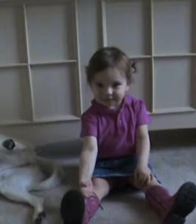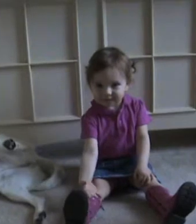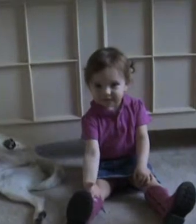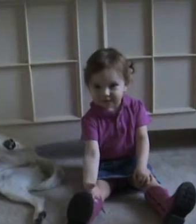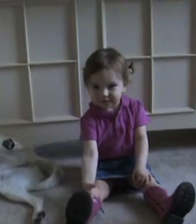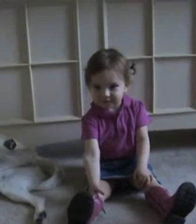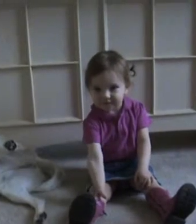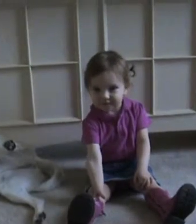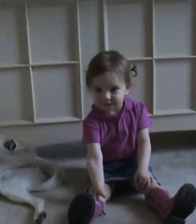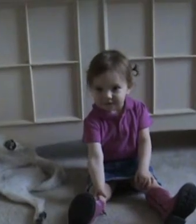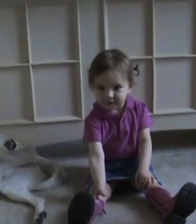Sing it with Mama.